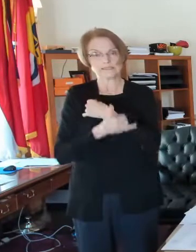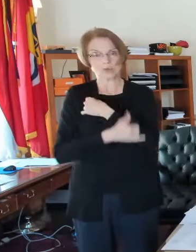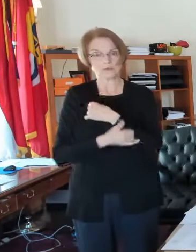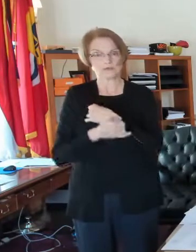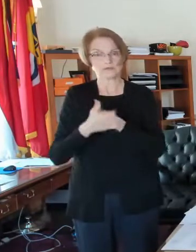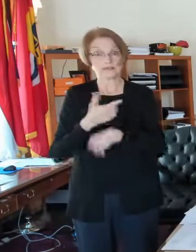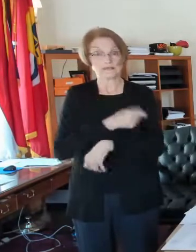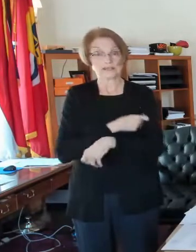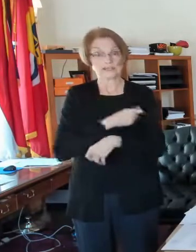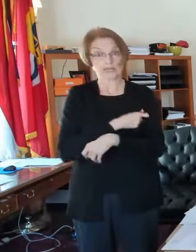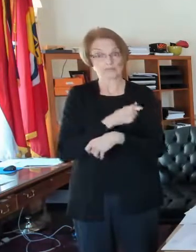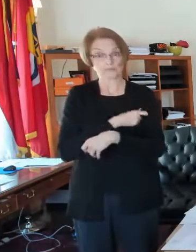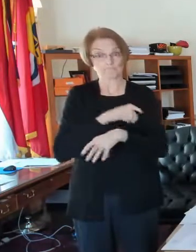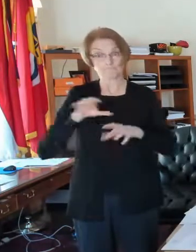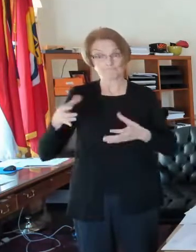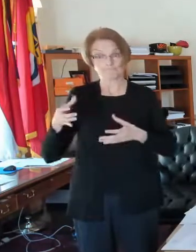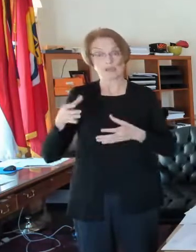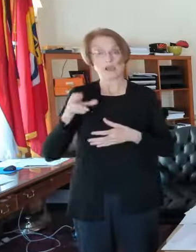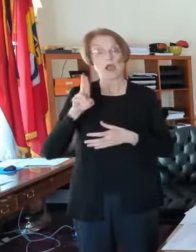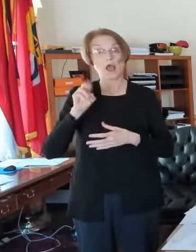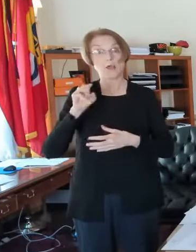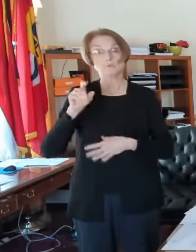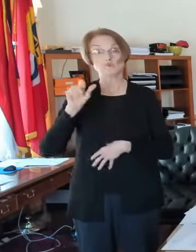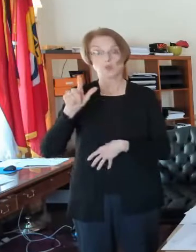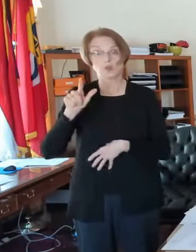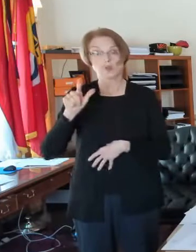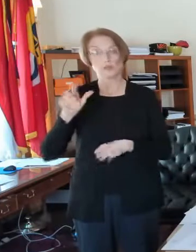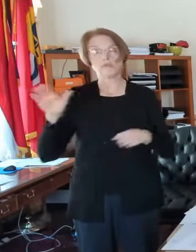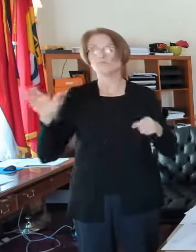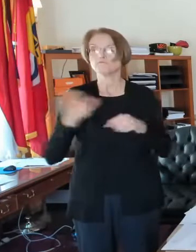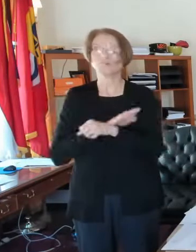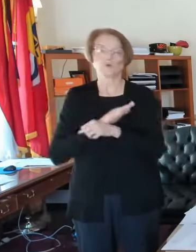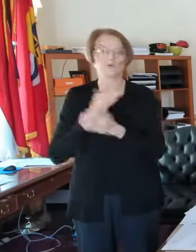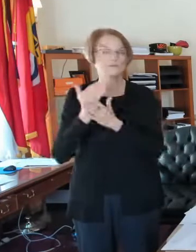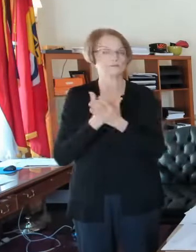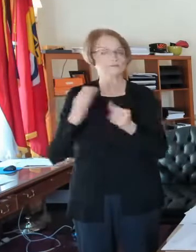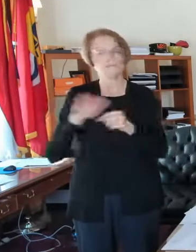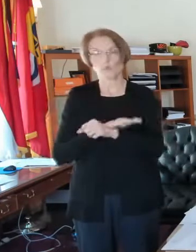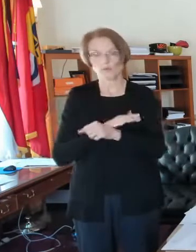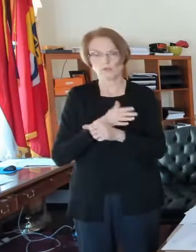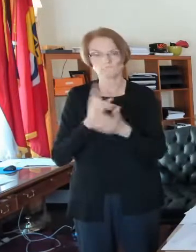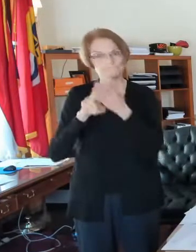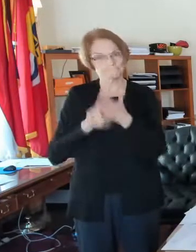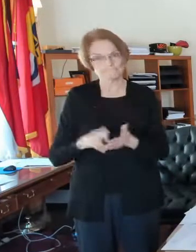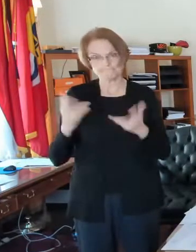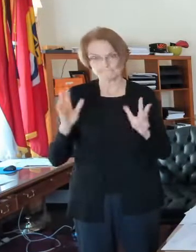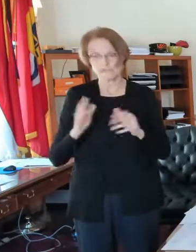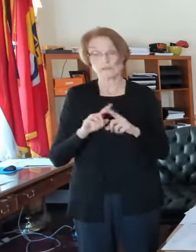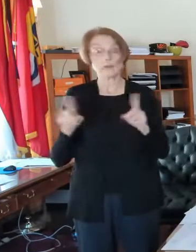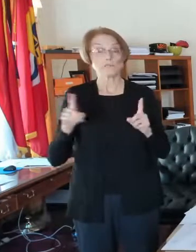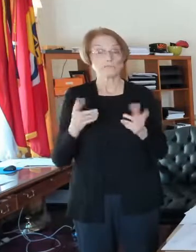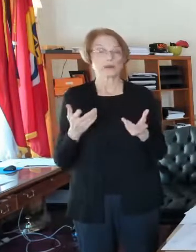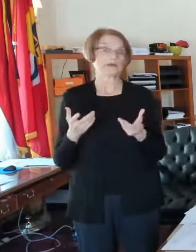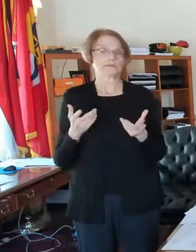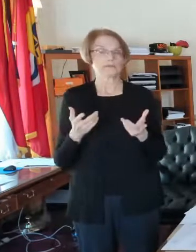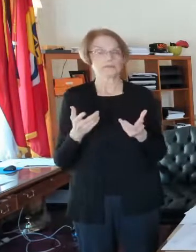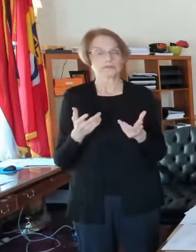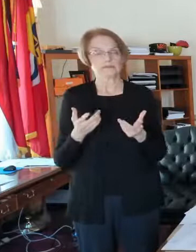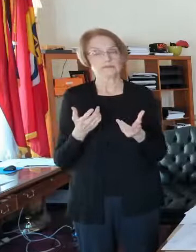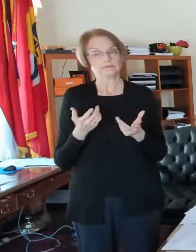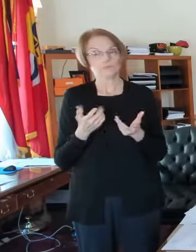event at UMSL. They are fully subscribed, I believe, but this is one of those things that you just kind of have